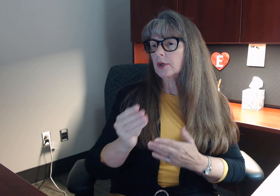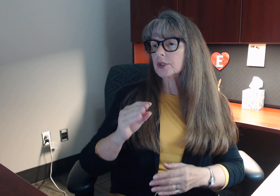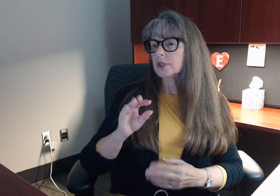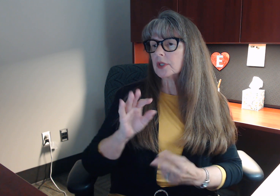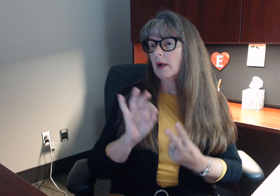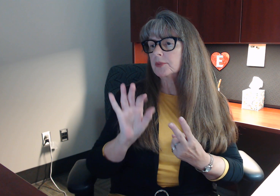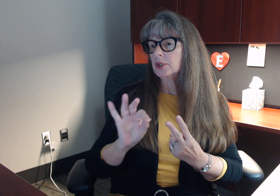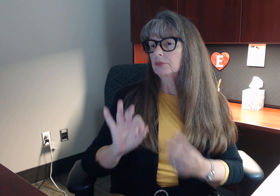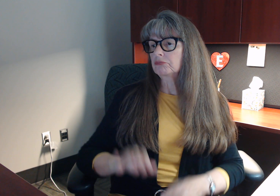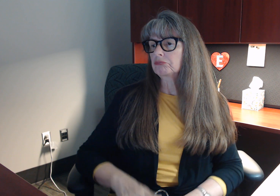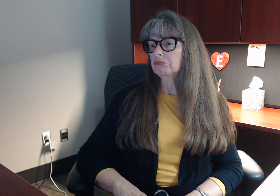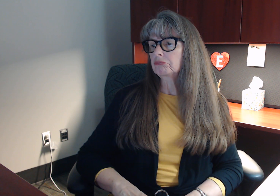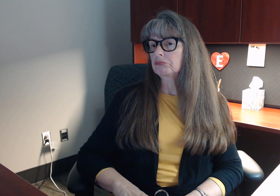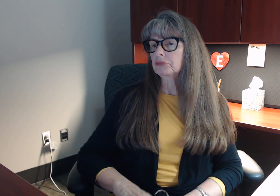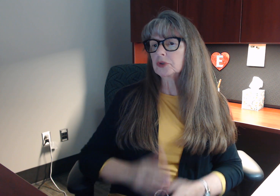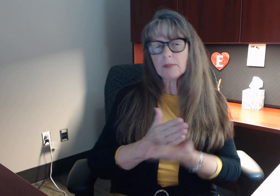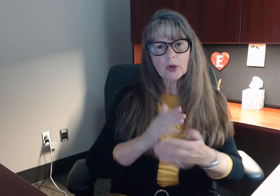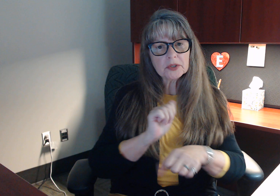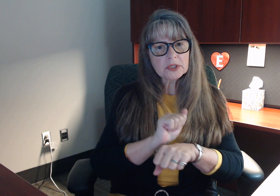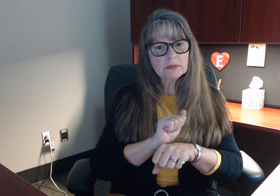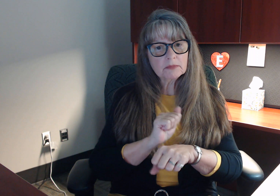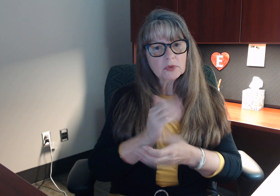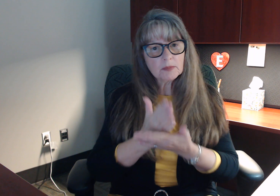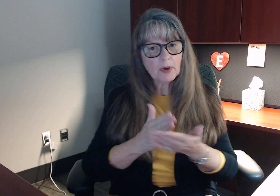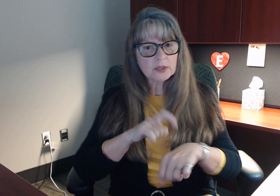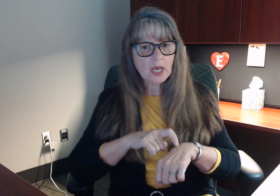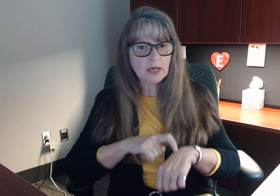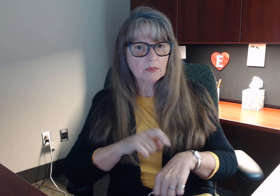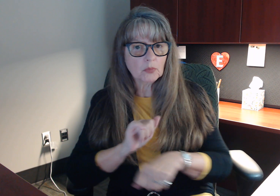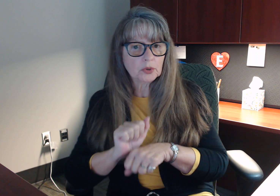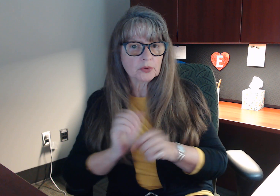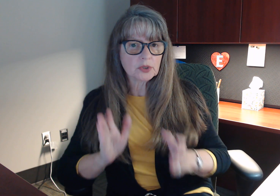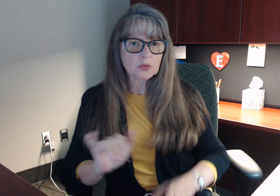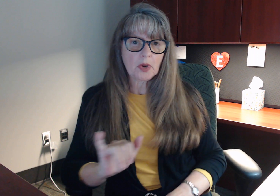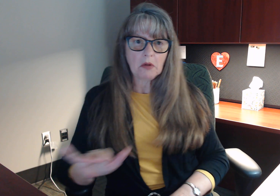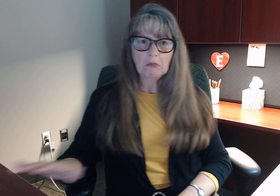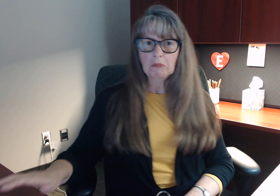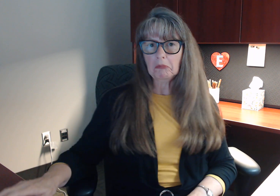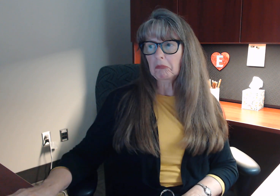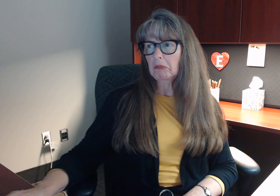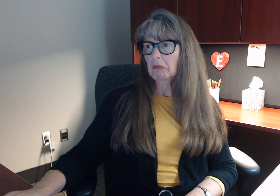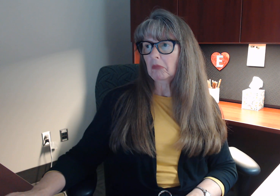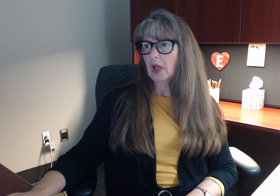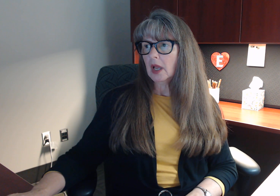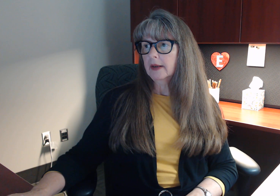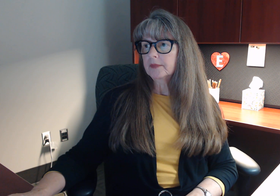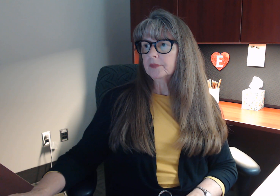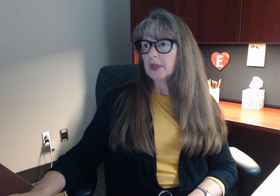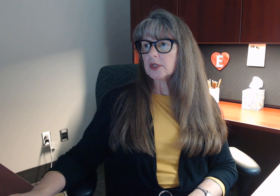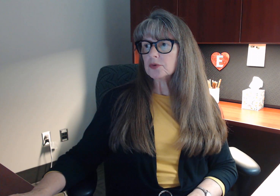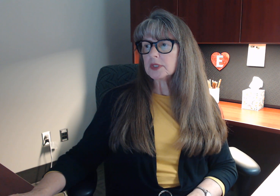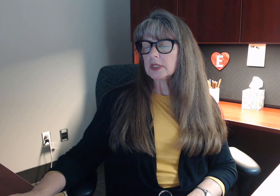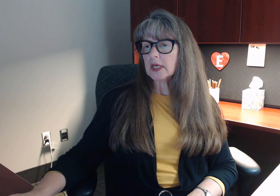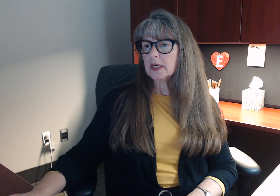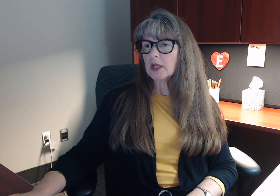purchase option to the part-time workers as well. That's interesting. I didn't know that they